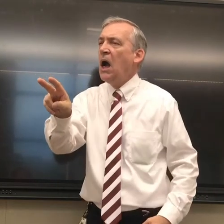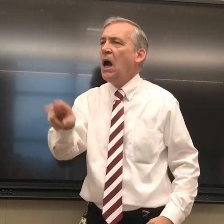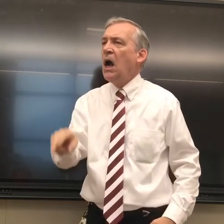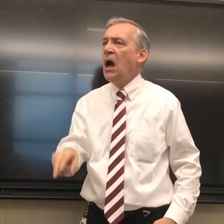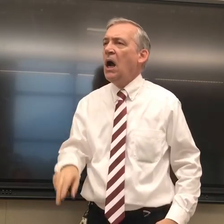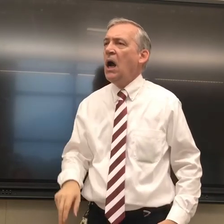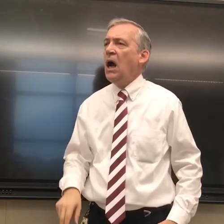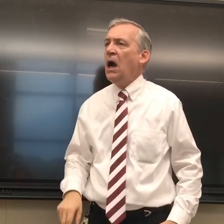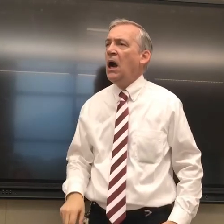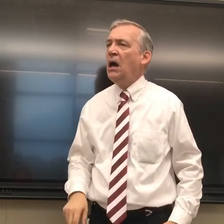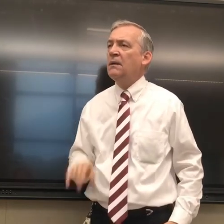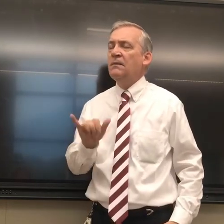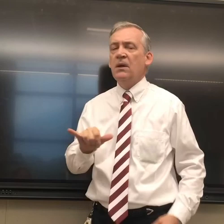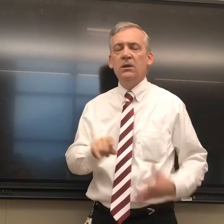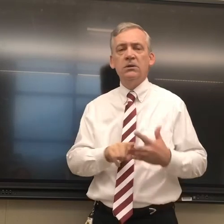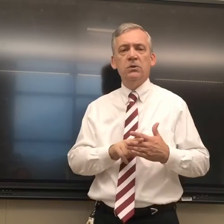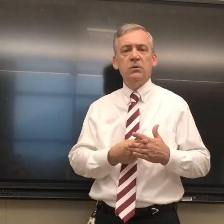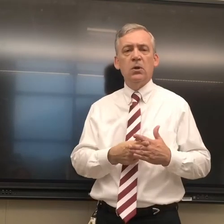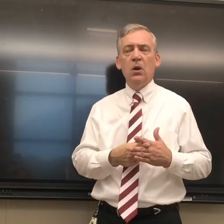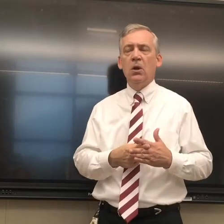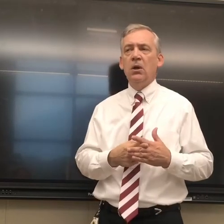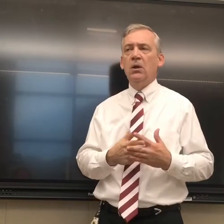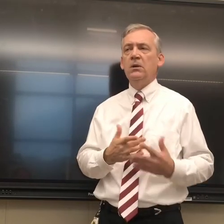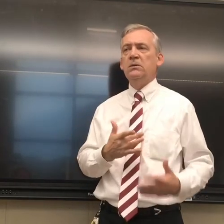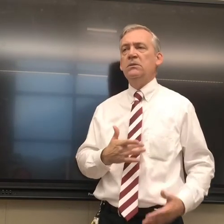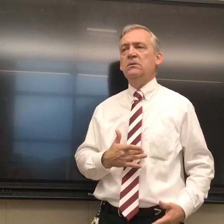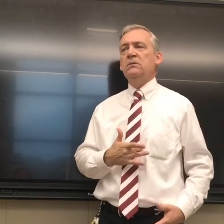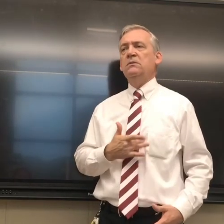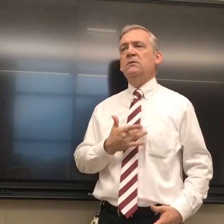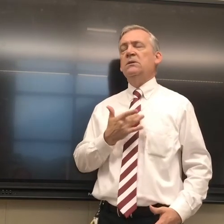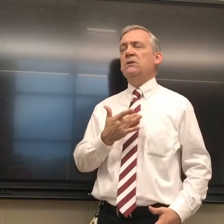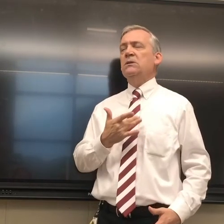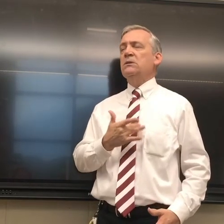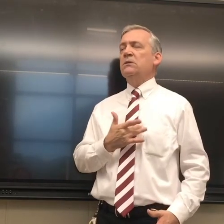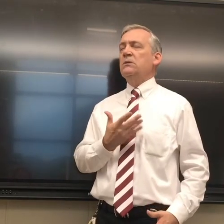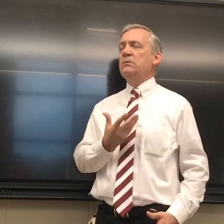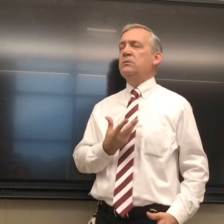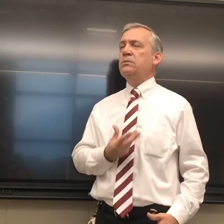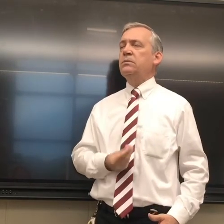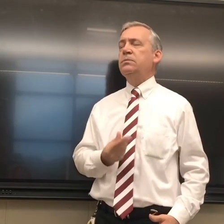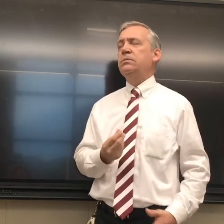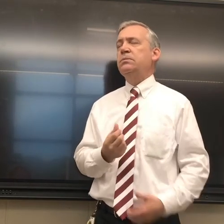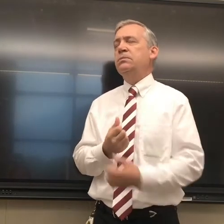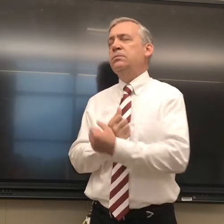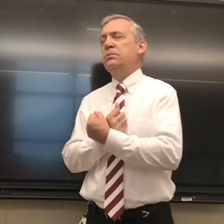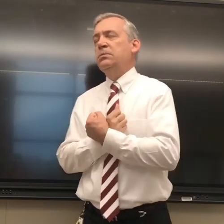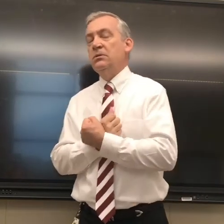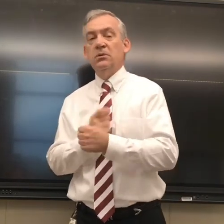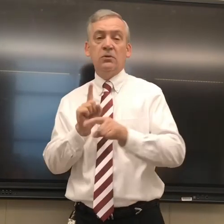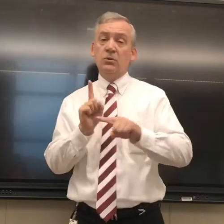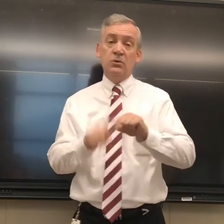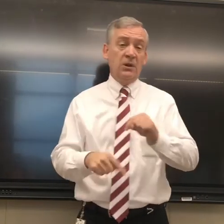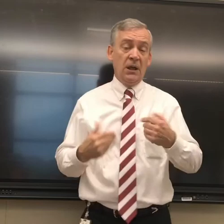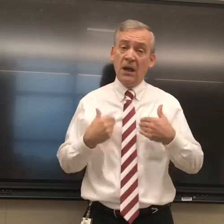This was the beginning of compassion, and one cannot have both compassion and innocence.